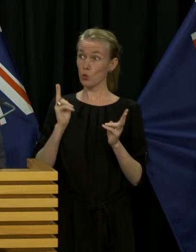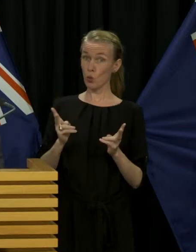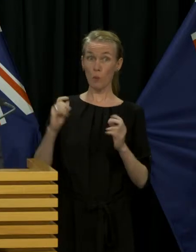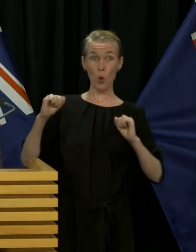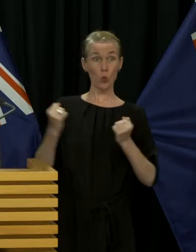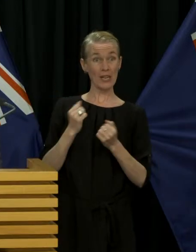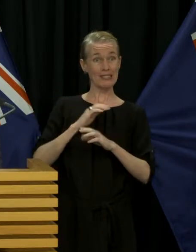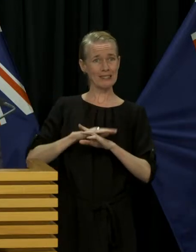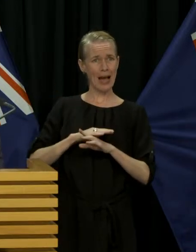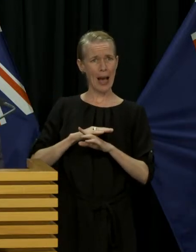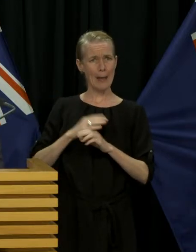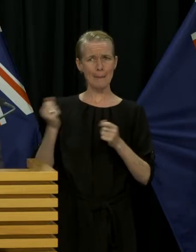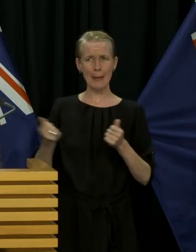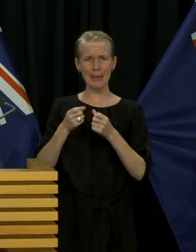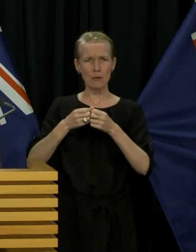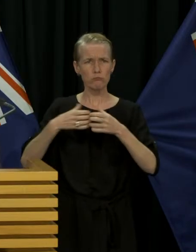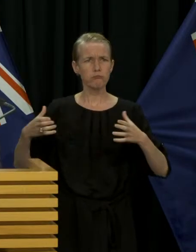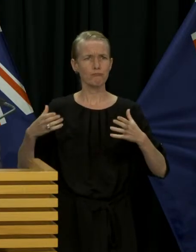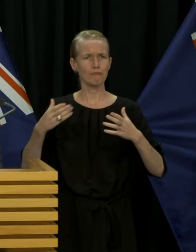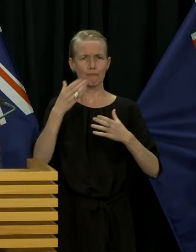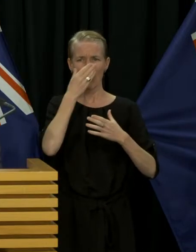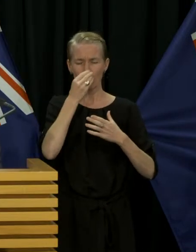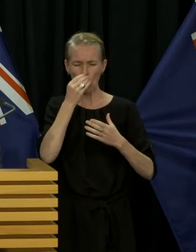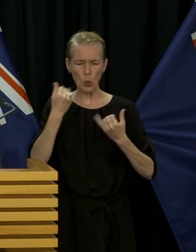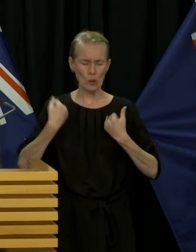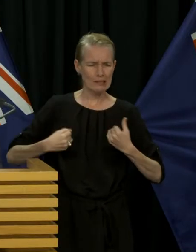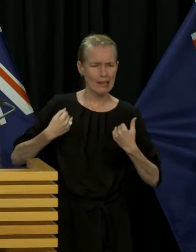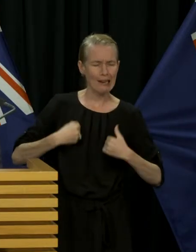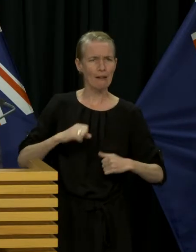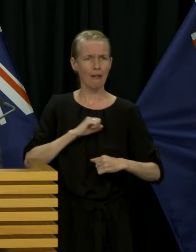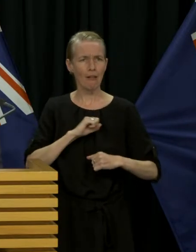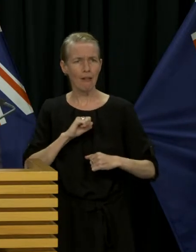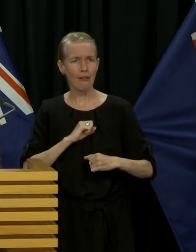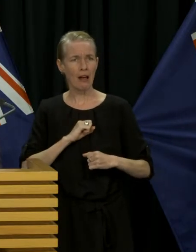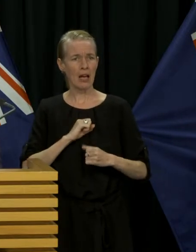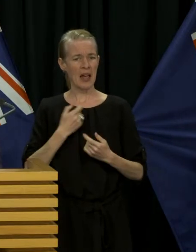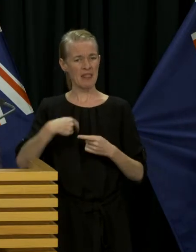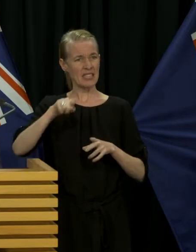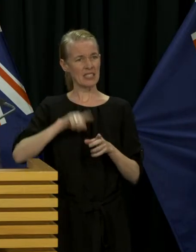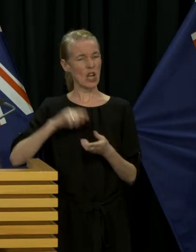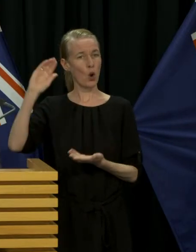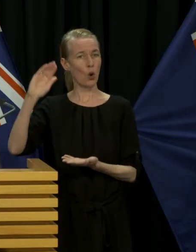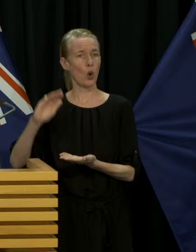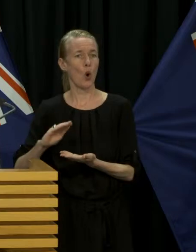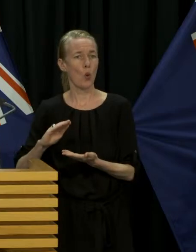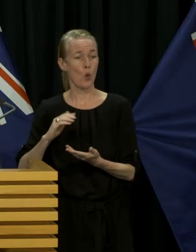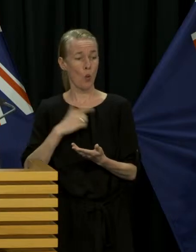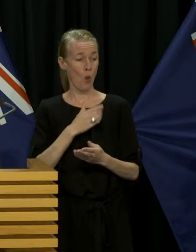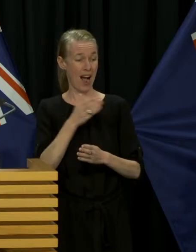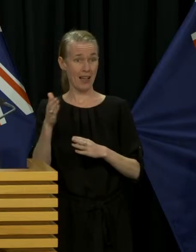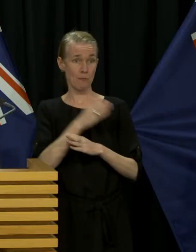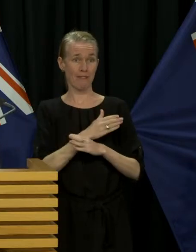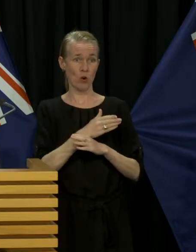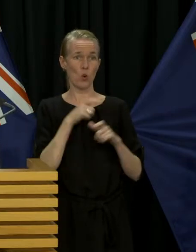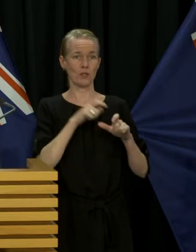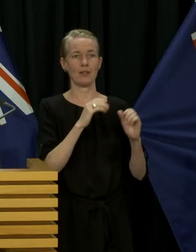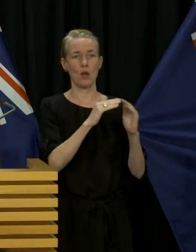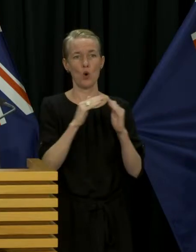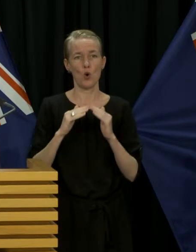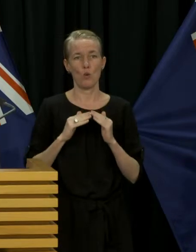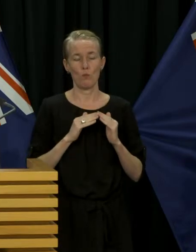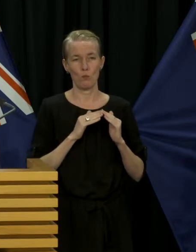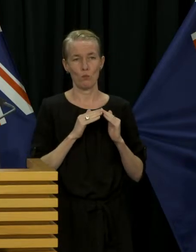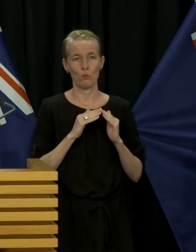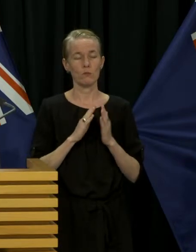symptoms who are presenting to either ringing Healthline or presenting to general practice, who then could be offered a test, is much lower than it would normally